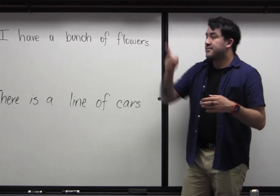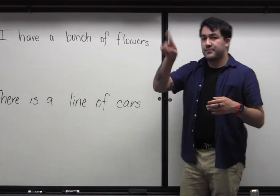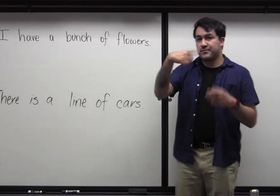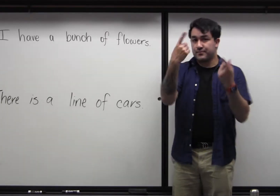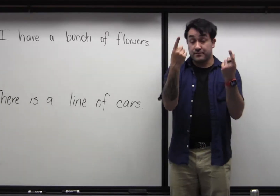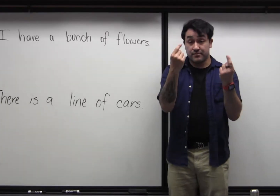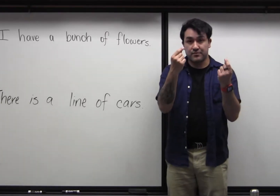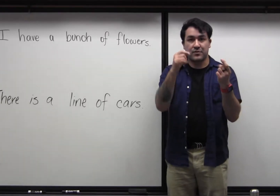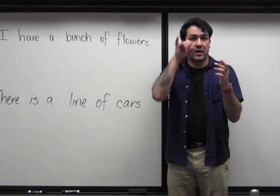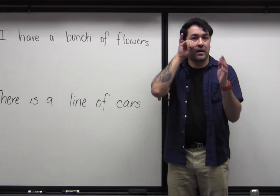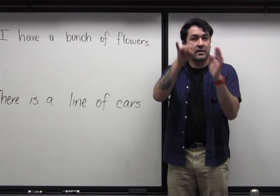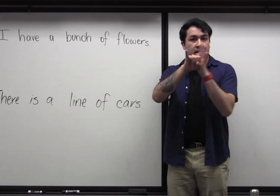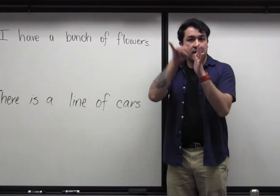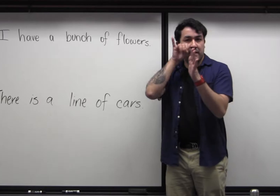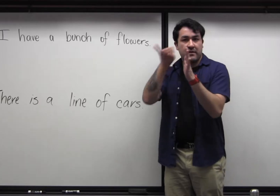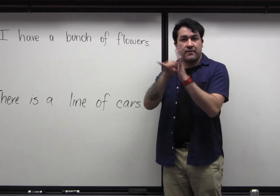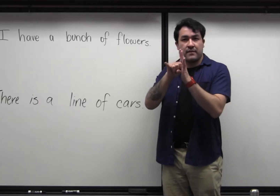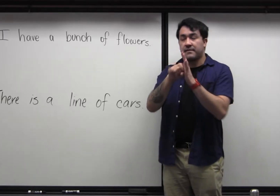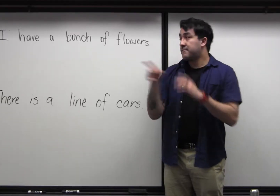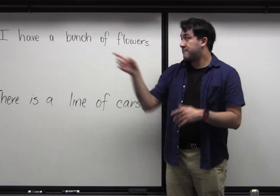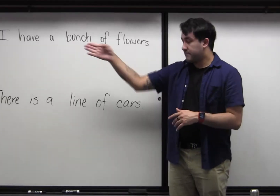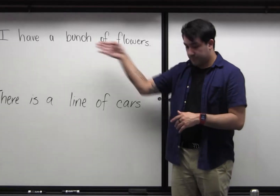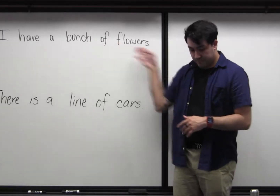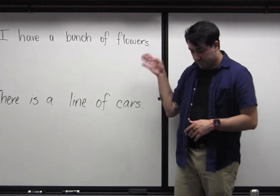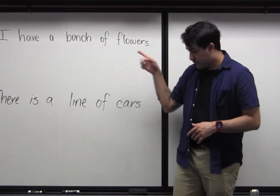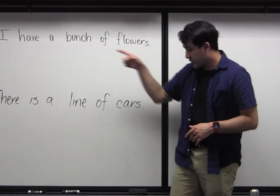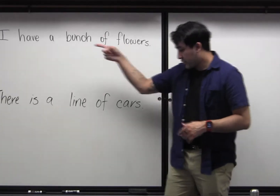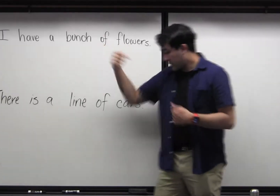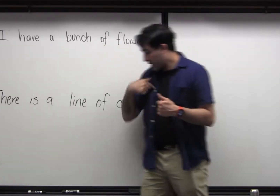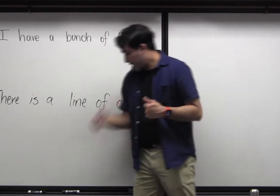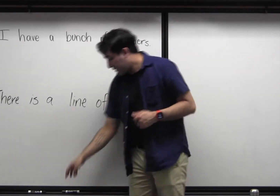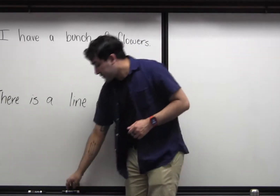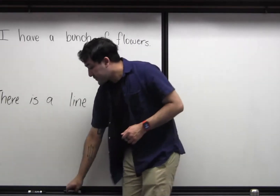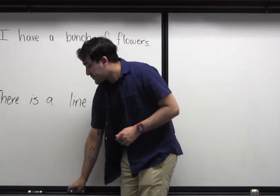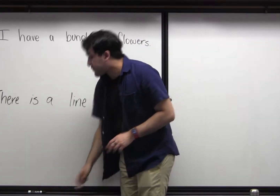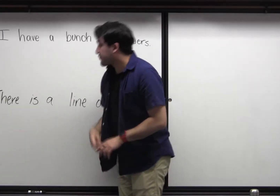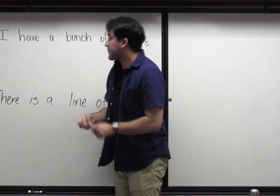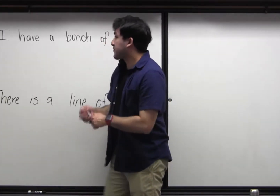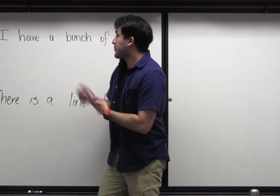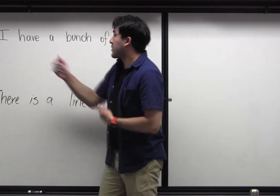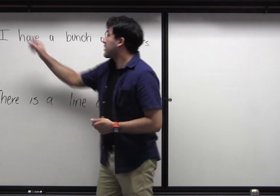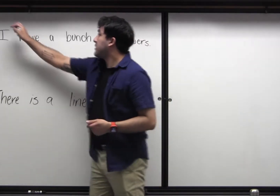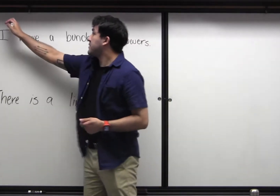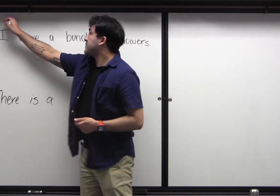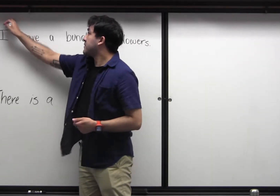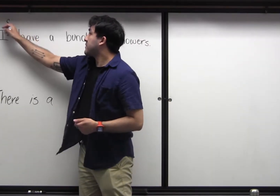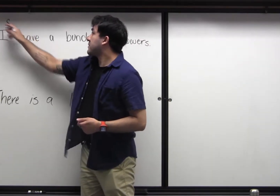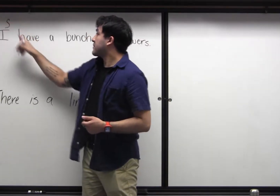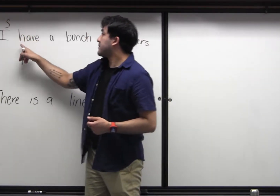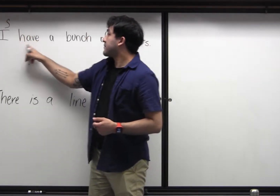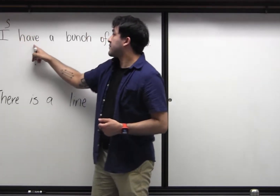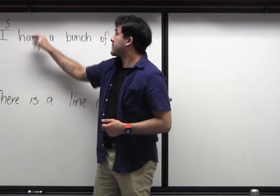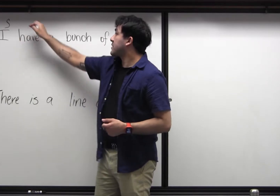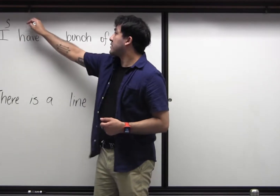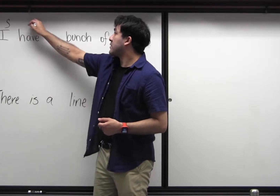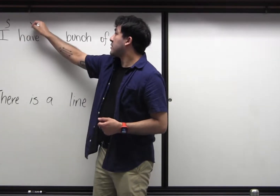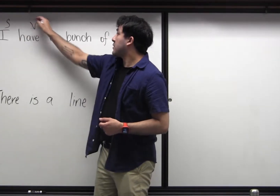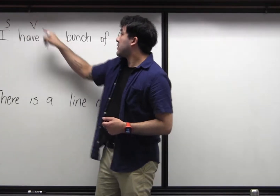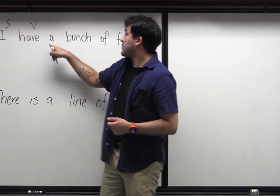after this. So what we're going to first do is, of course, identify everything in the sentence. We have our subject. We have our